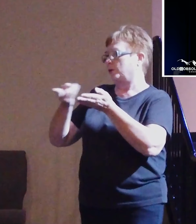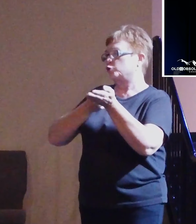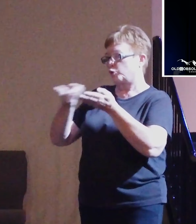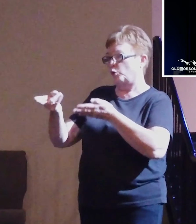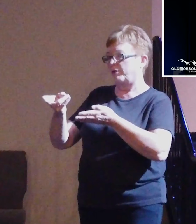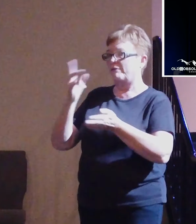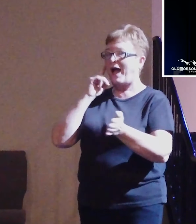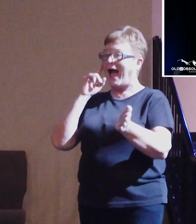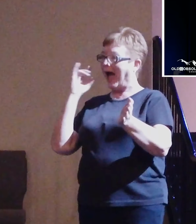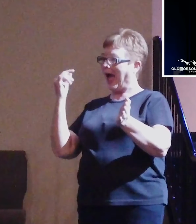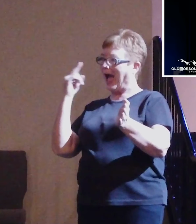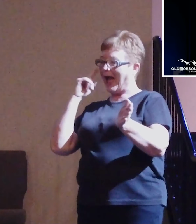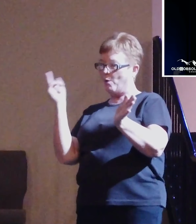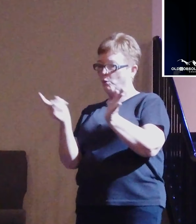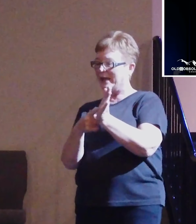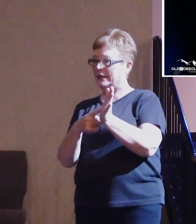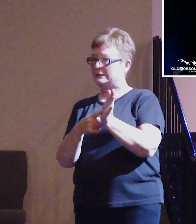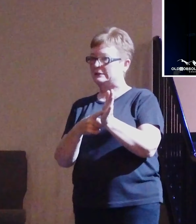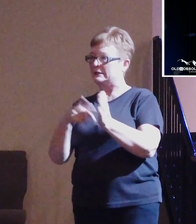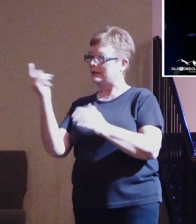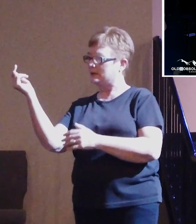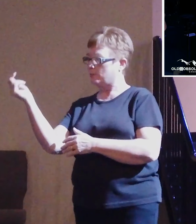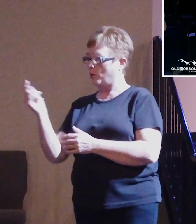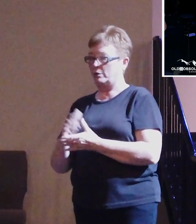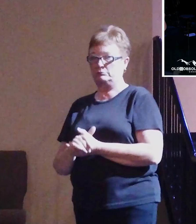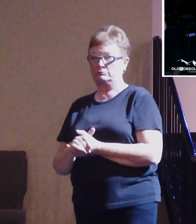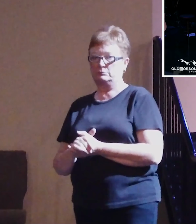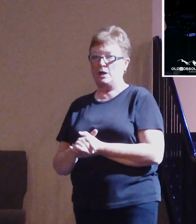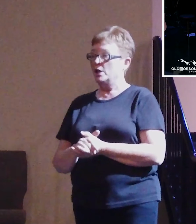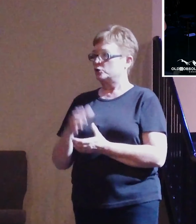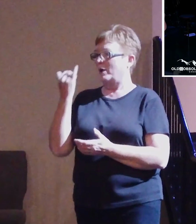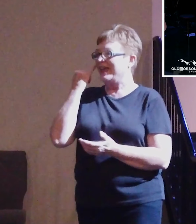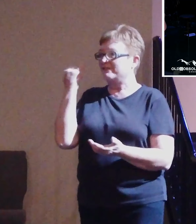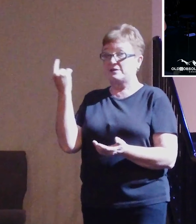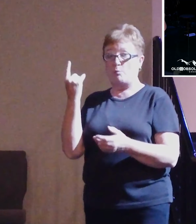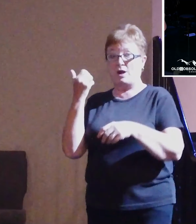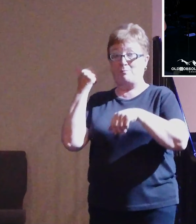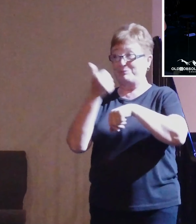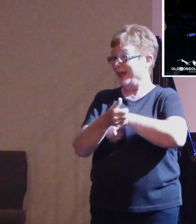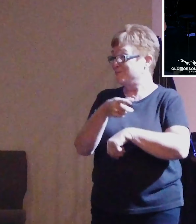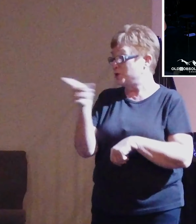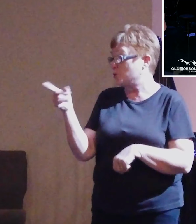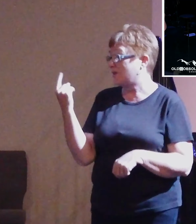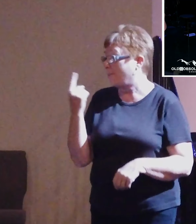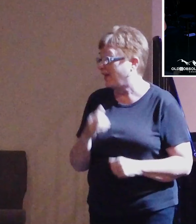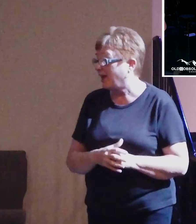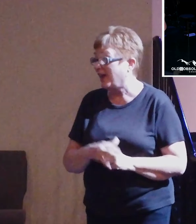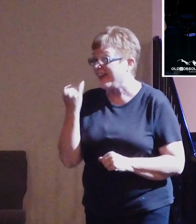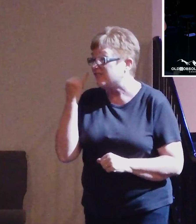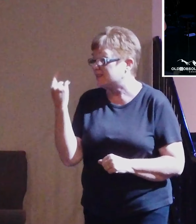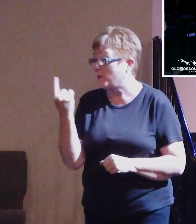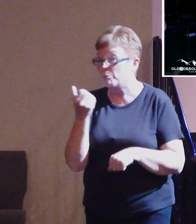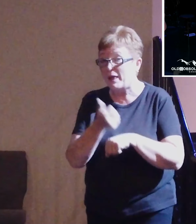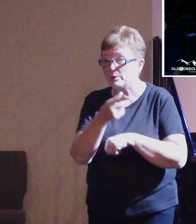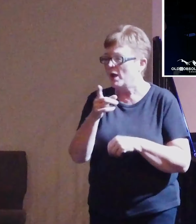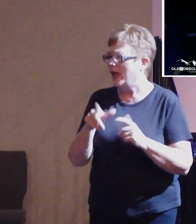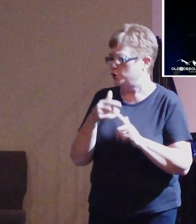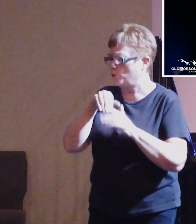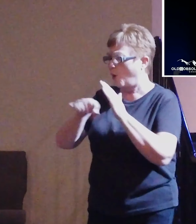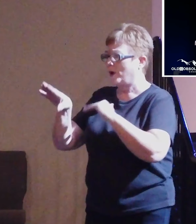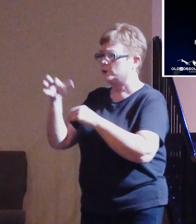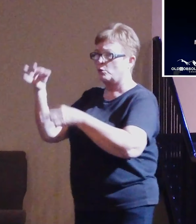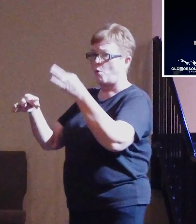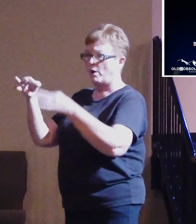eyewitness testimony. So if you've been accused of something, and you're in court,